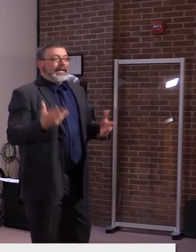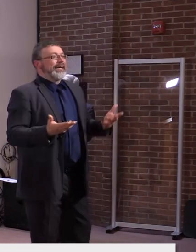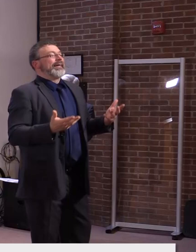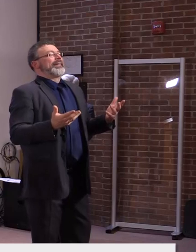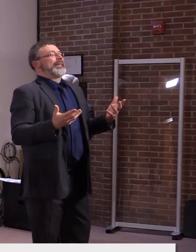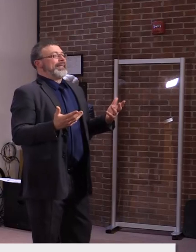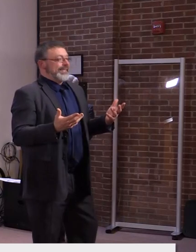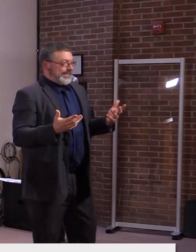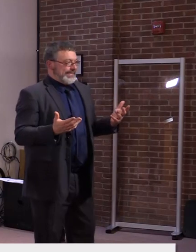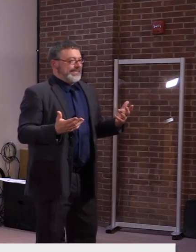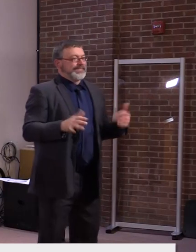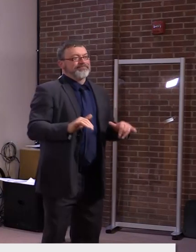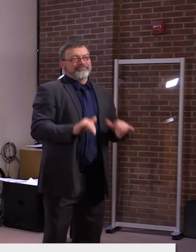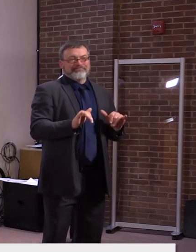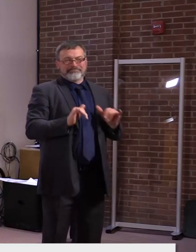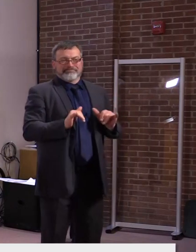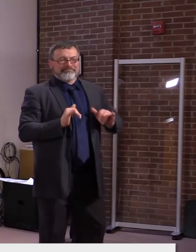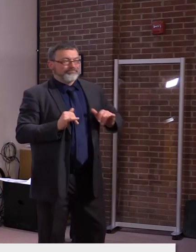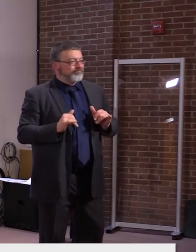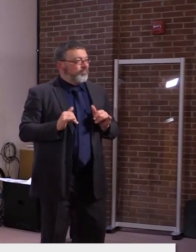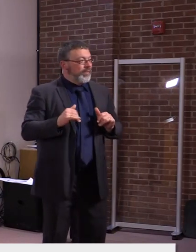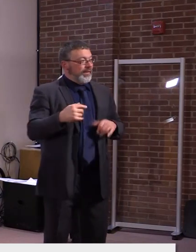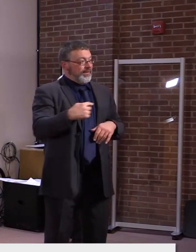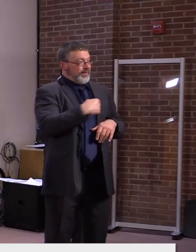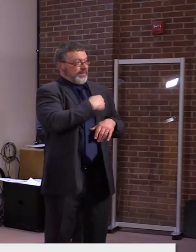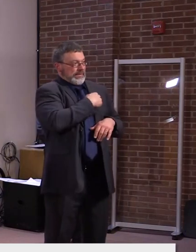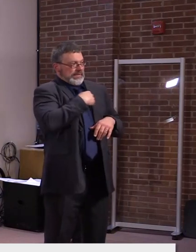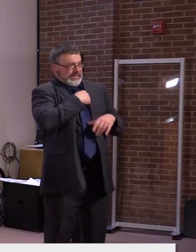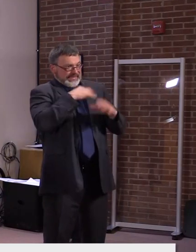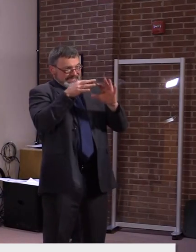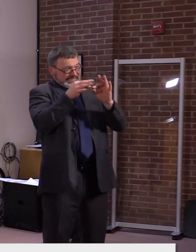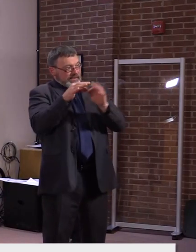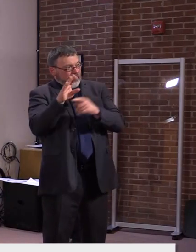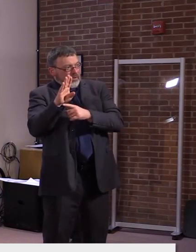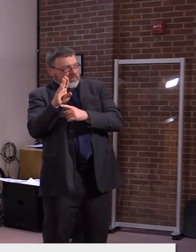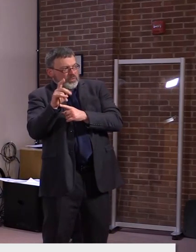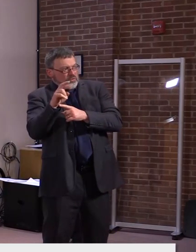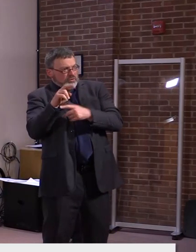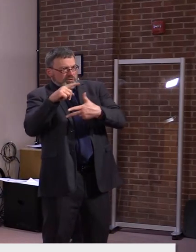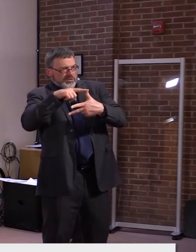Boy, you know, we've been giving booster shots for Pfizer for